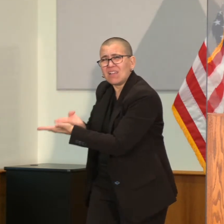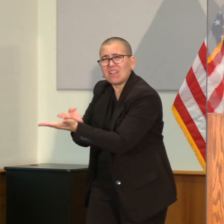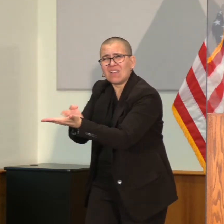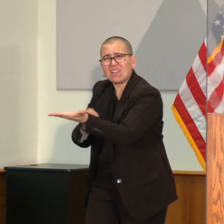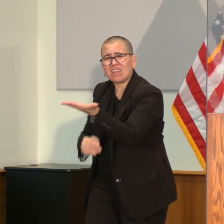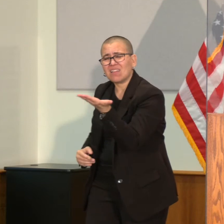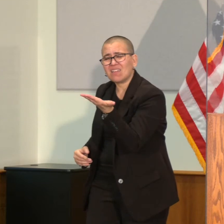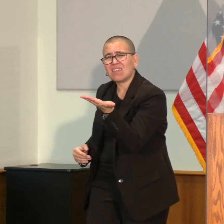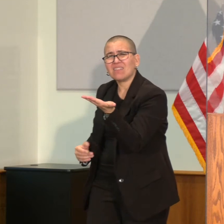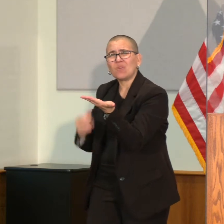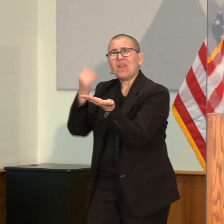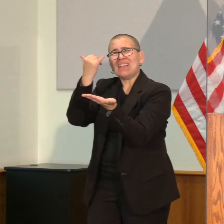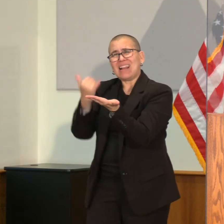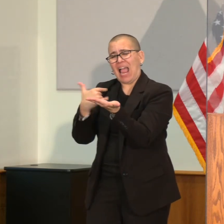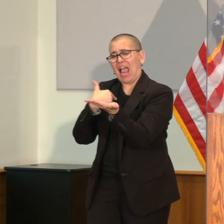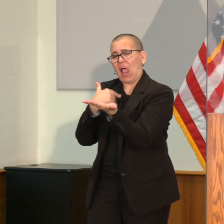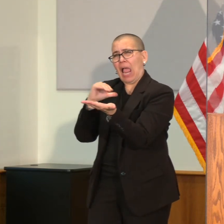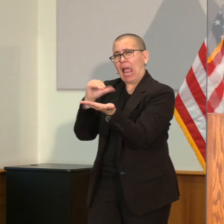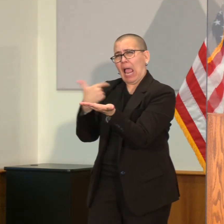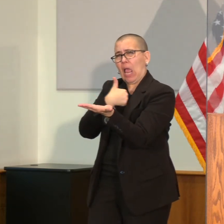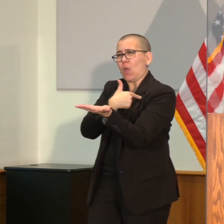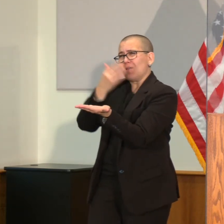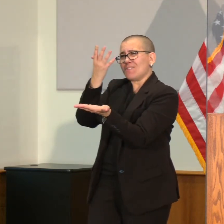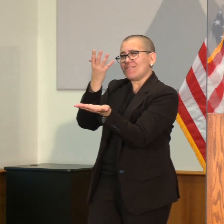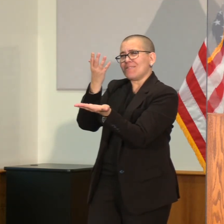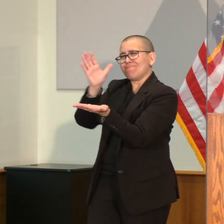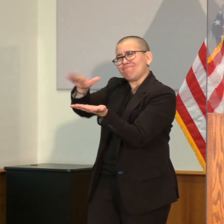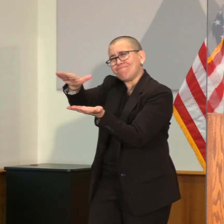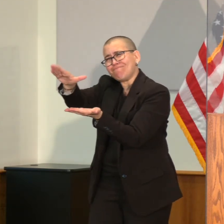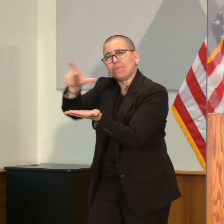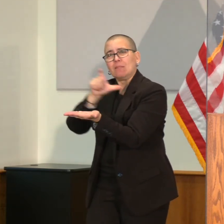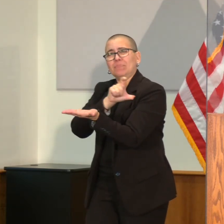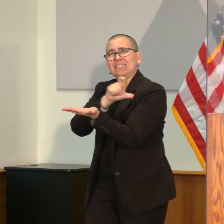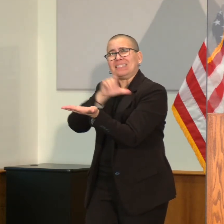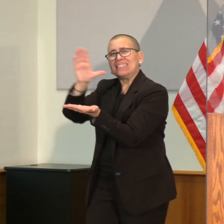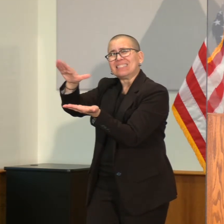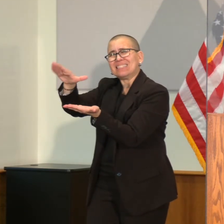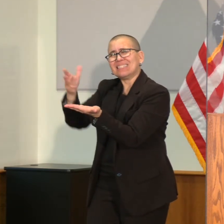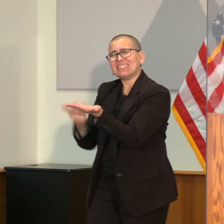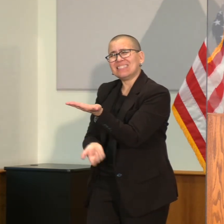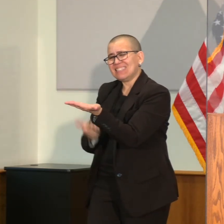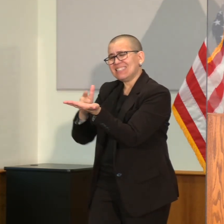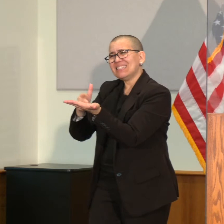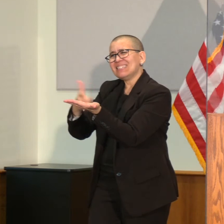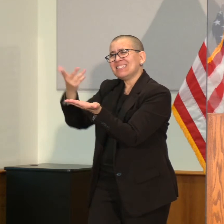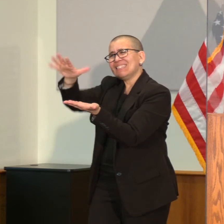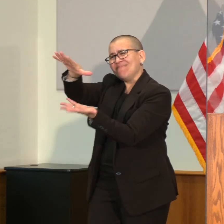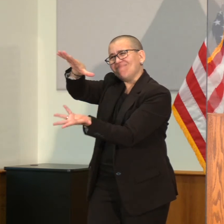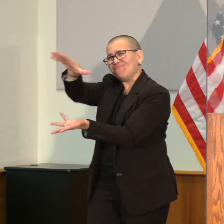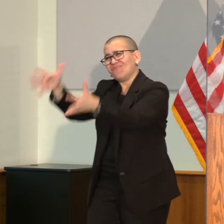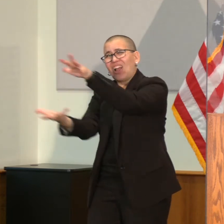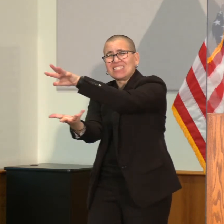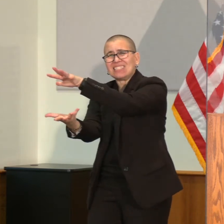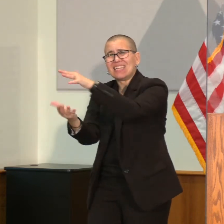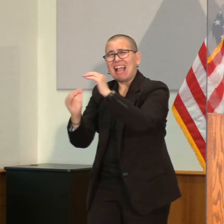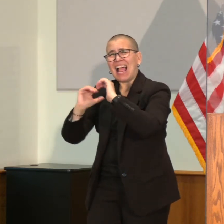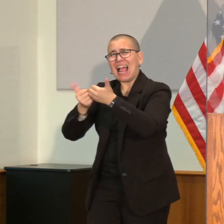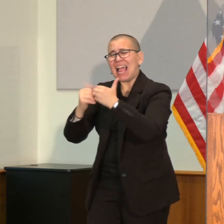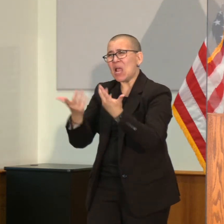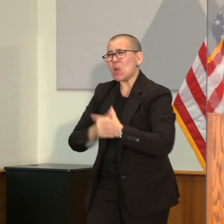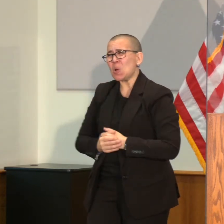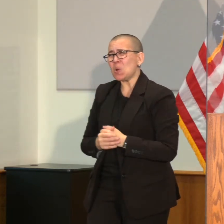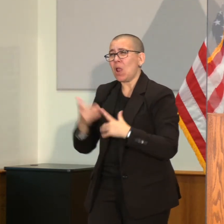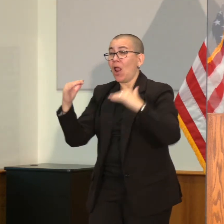for change, and what is our vision of what that could be? There are tons of creative ways in which